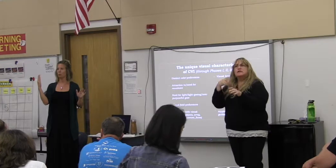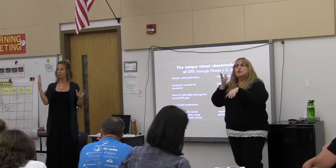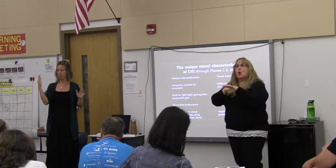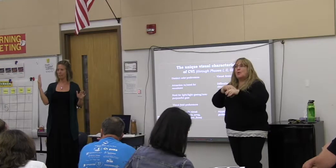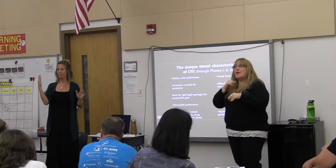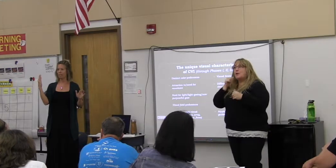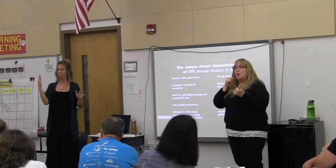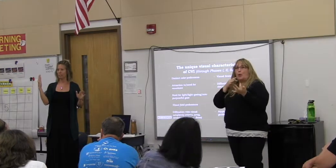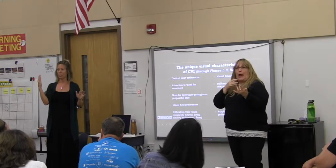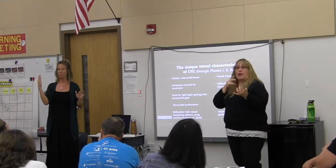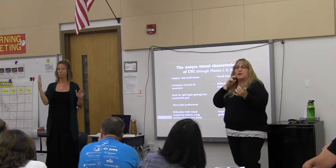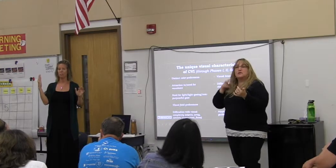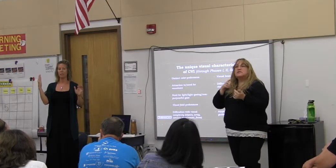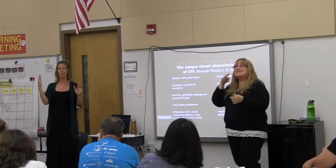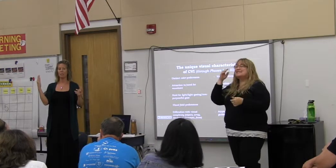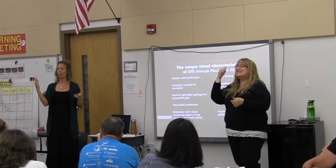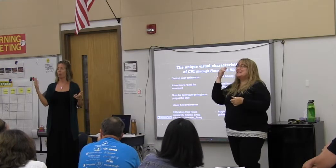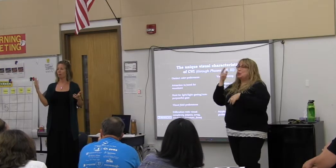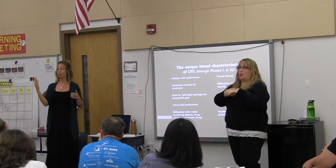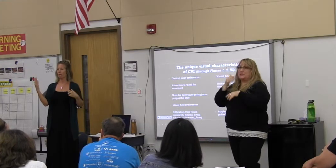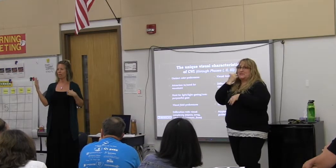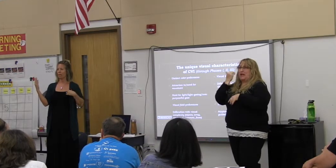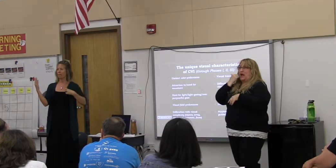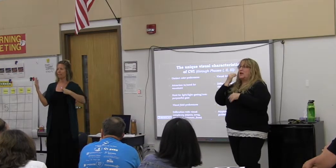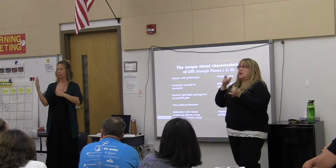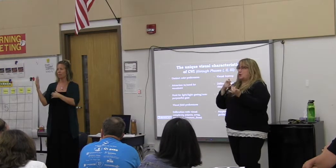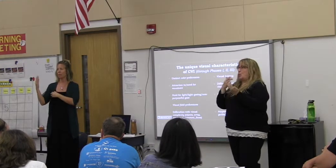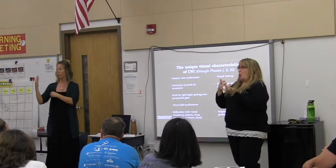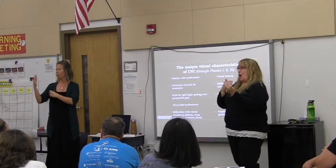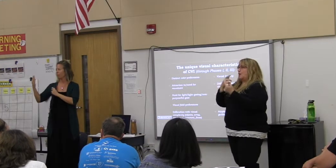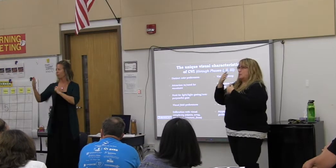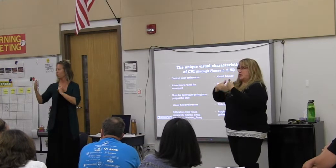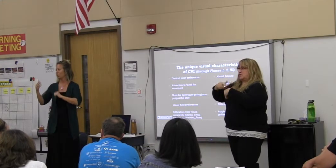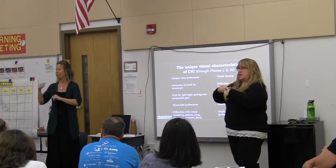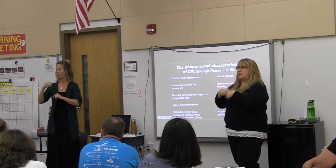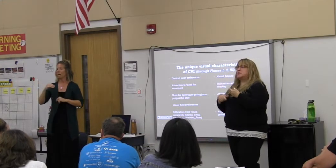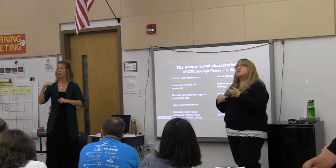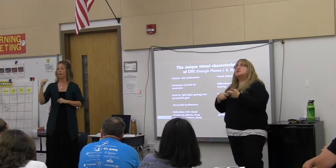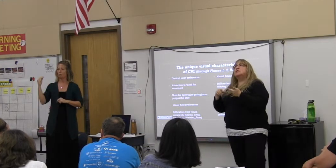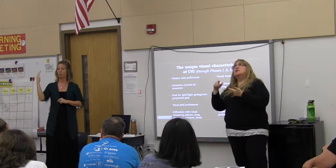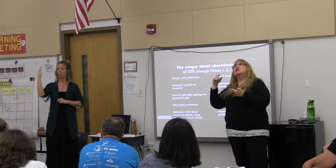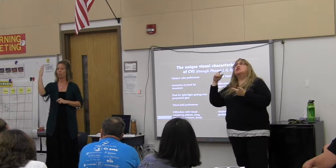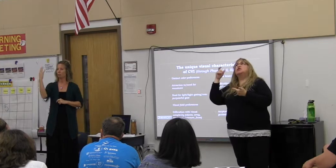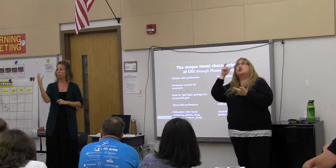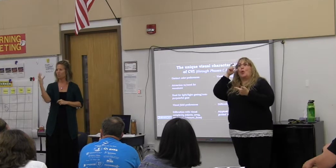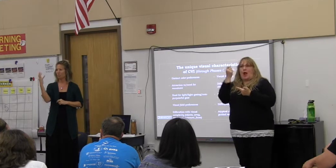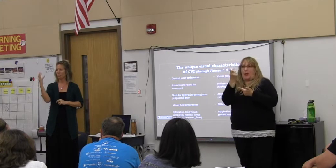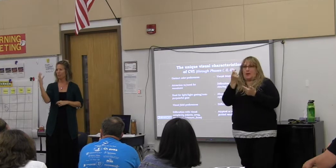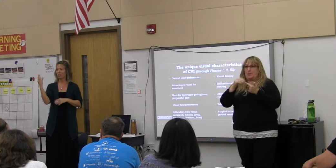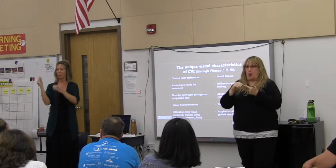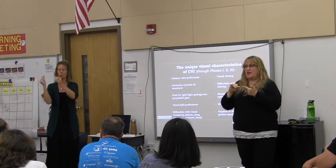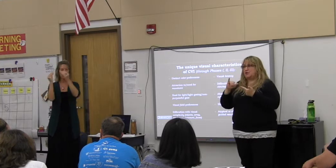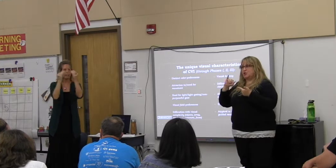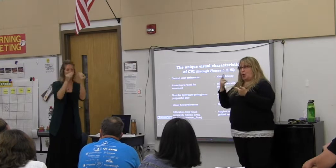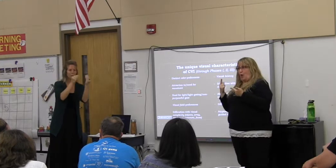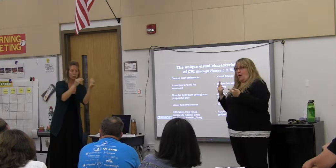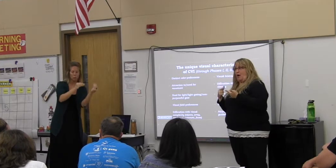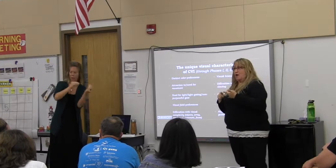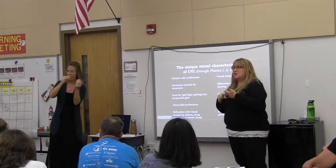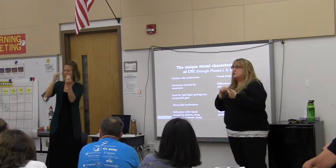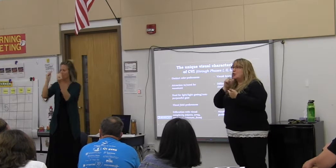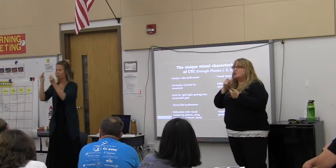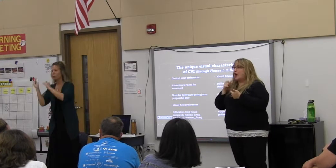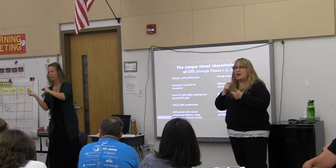Stan. He will need some wait time, and Johan as well. I would say Johan a little bit more than Jaden. Just position it there. Don't try to get